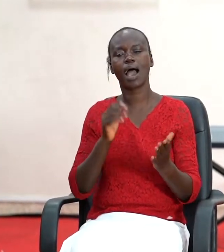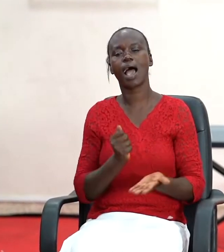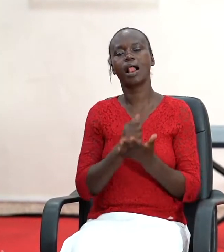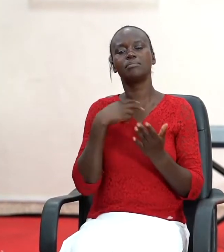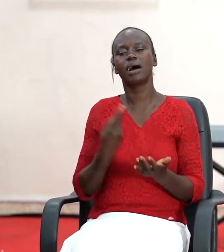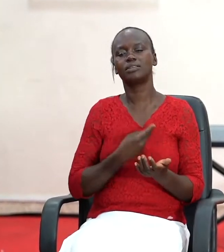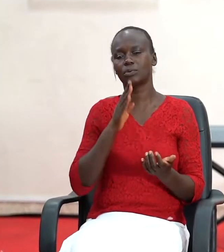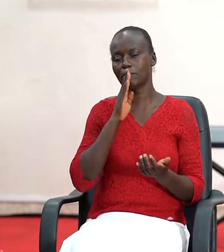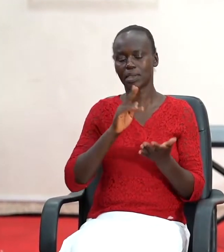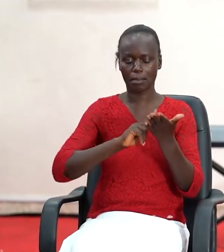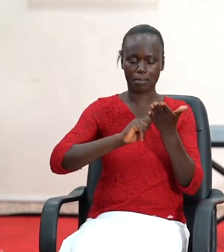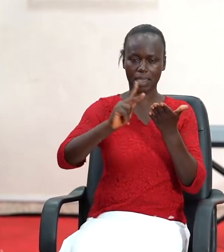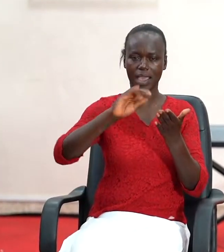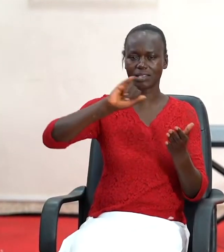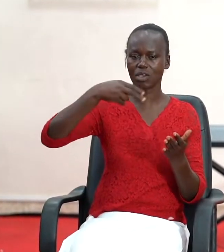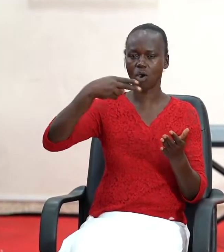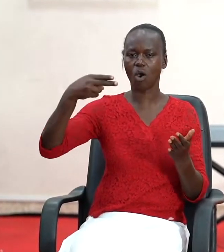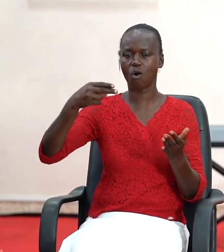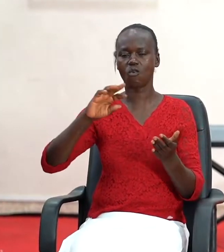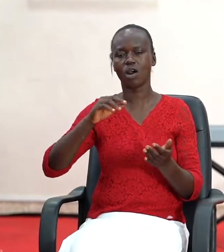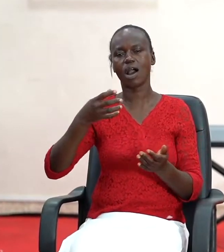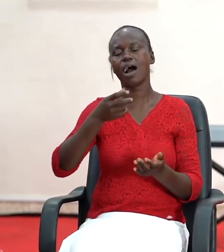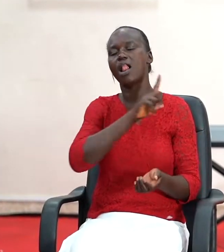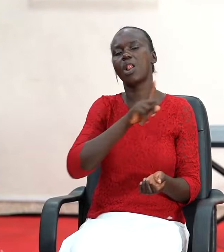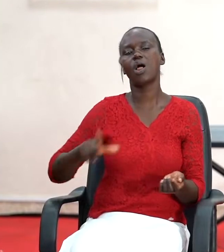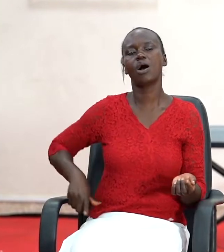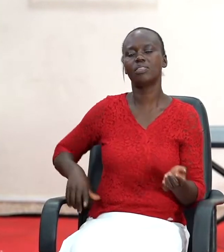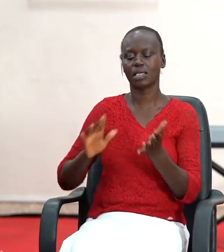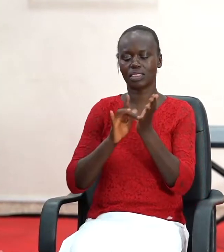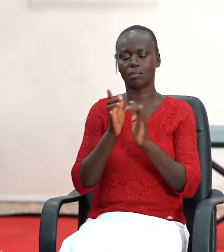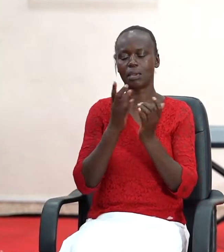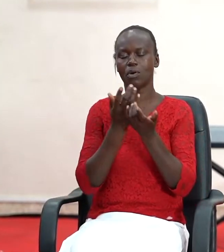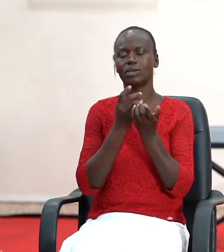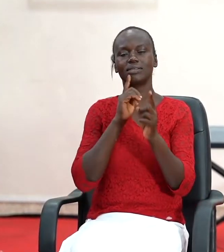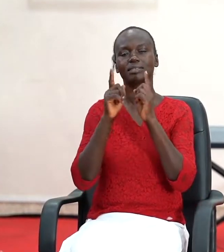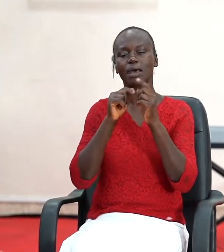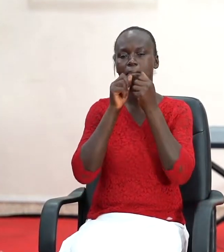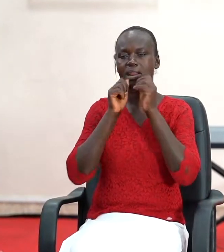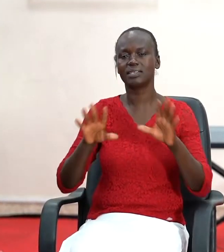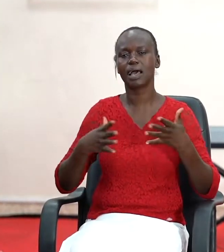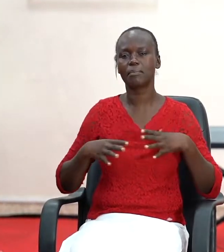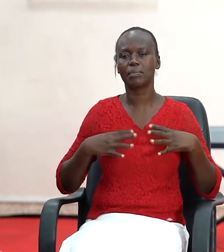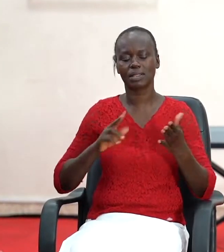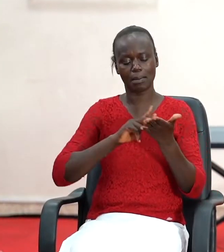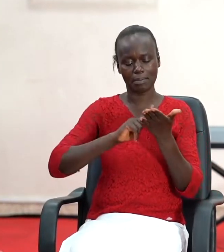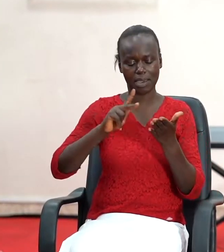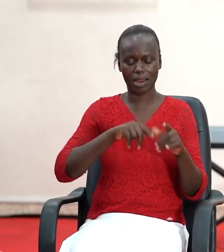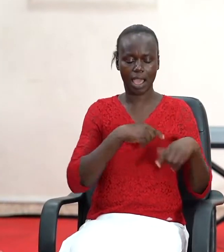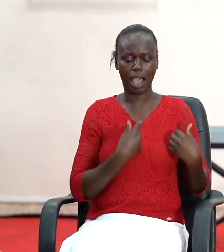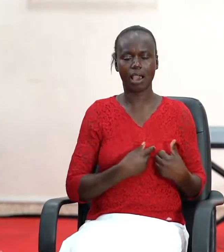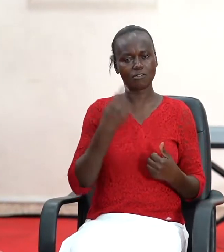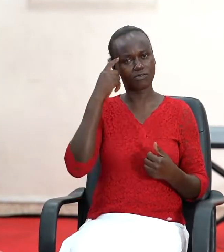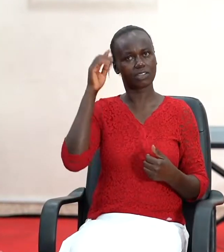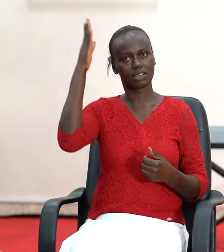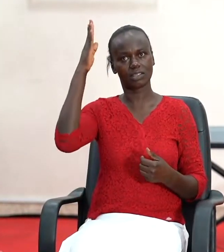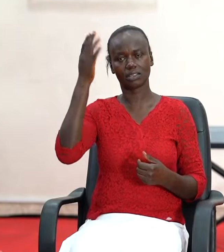be pure, O Jehovah Master. Because the Bible says that blessed are the pure in heart, for they shall see God. God,